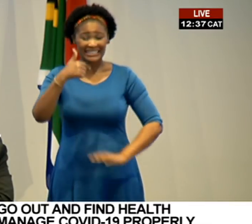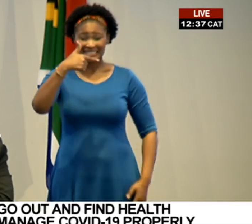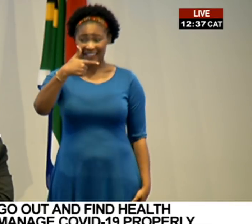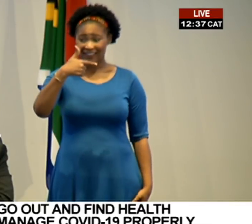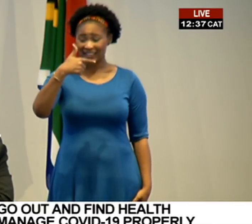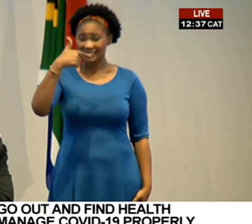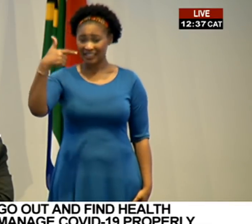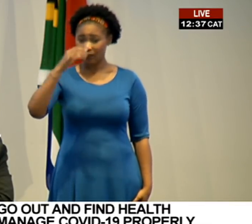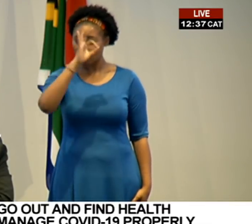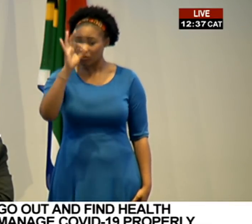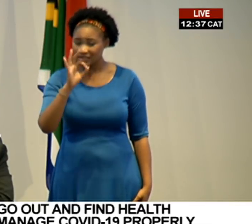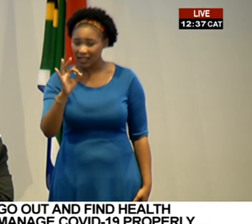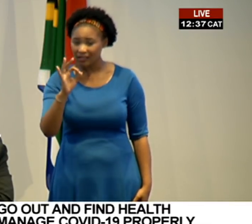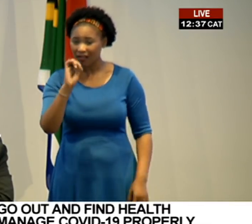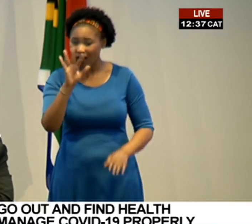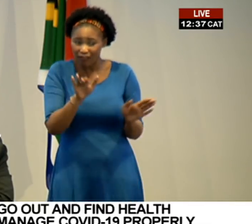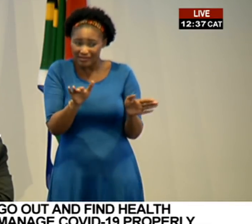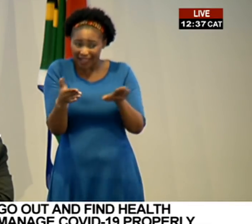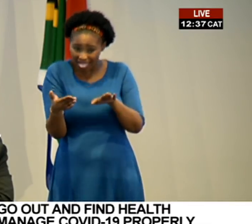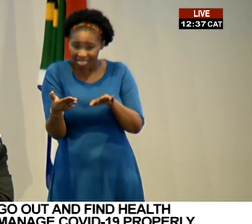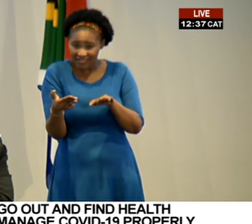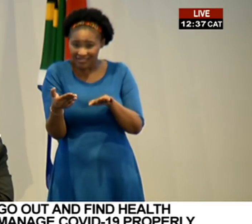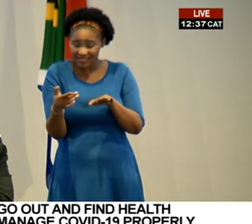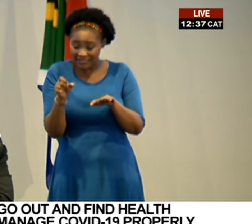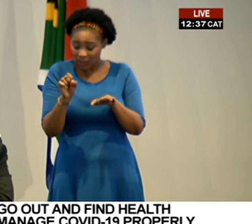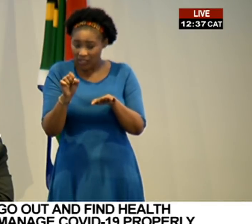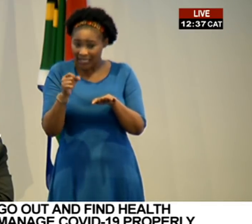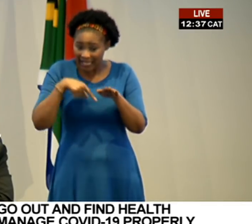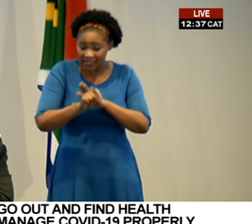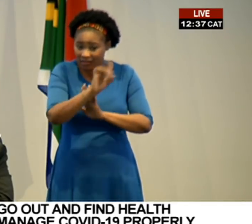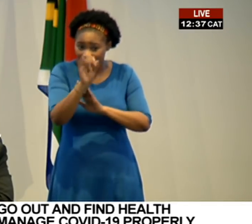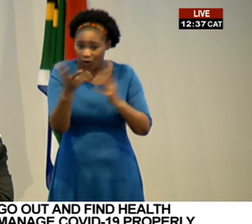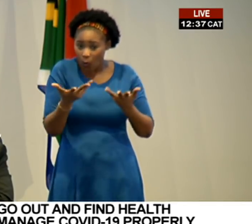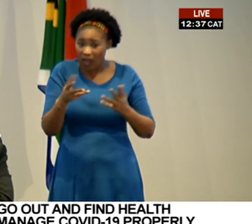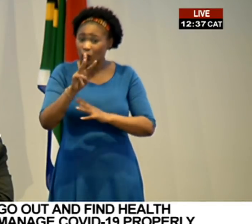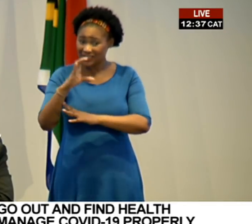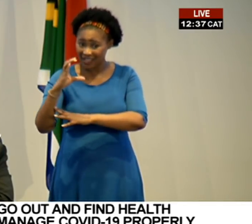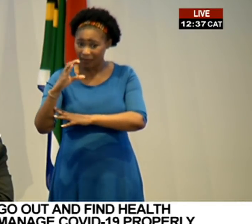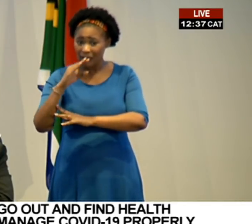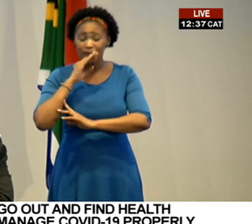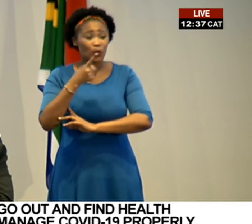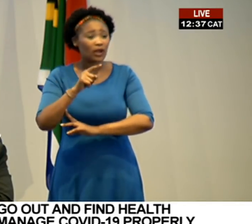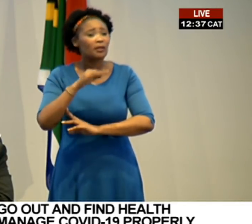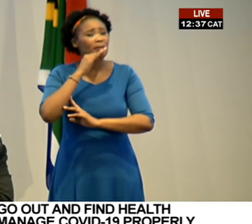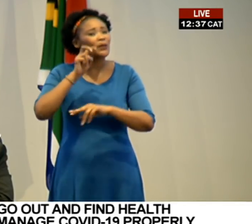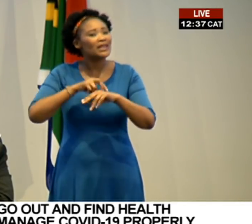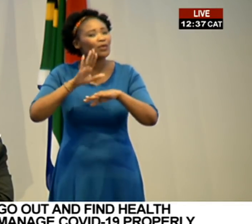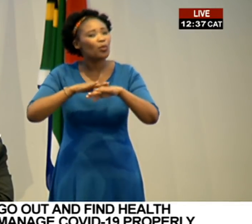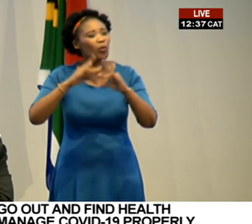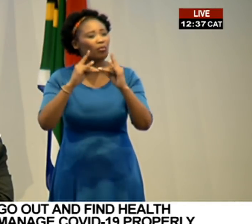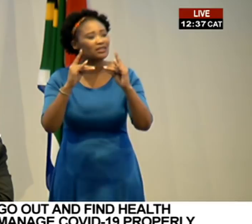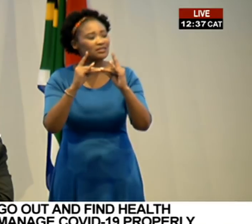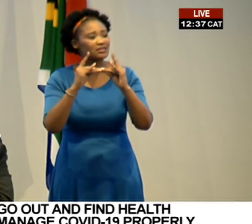77% of the deaths in the country, you will need, and you do need, more beds.